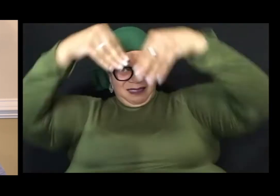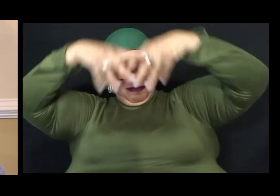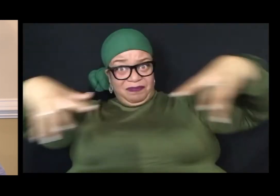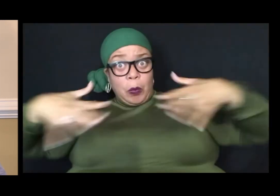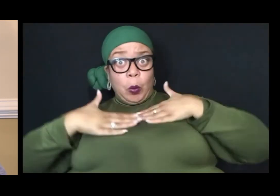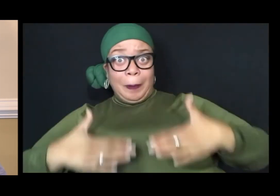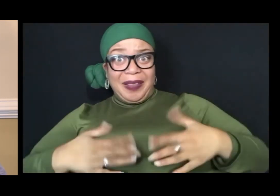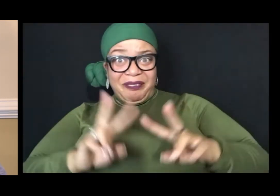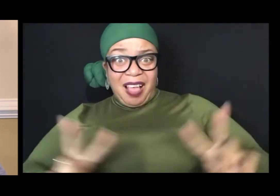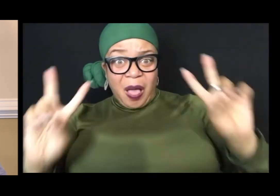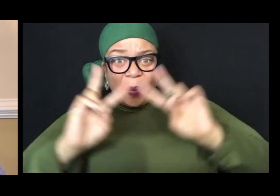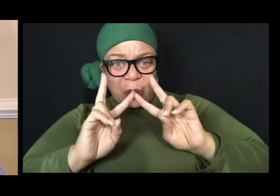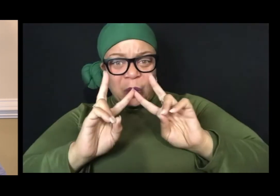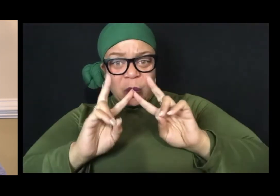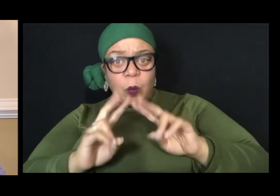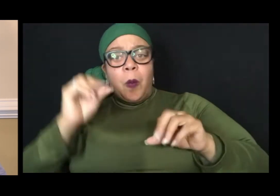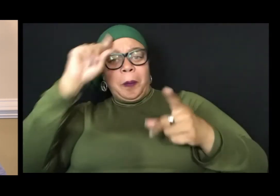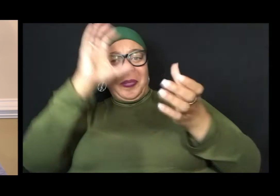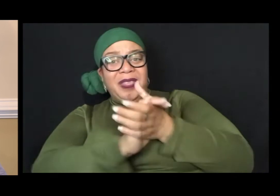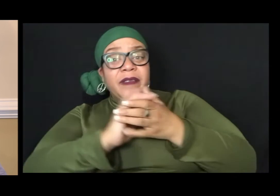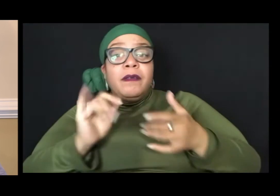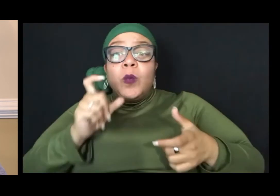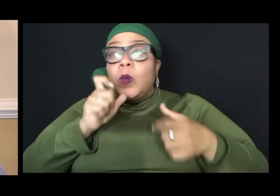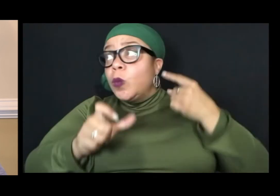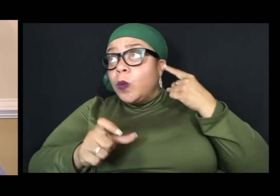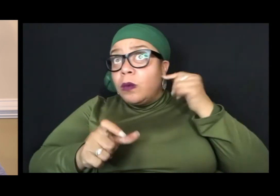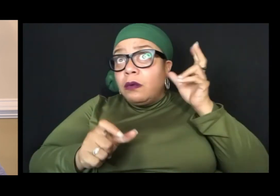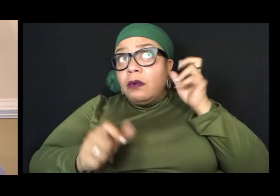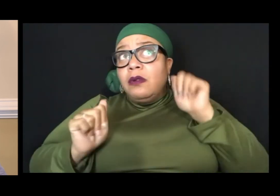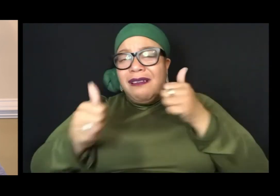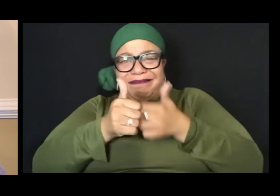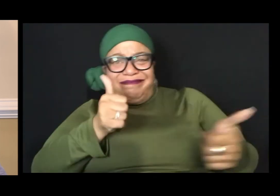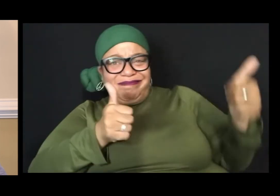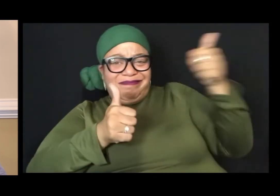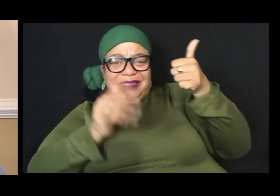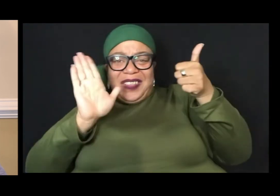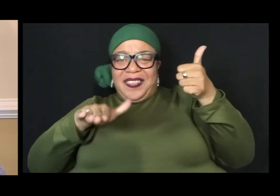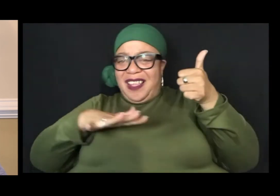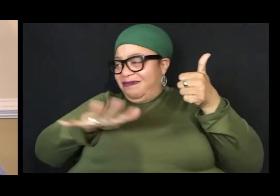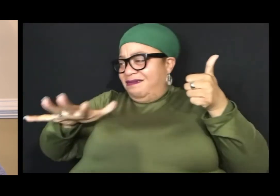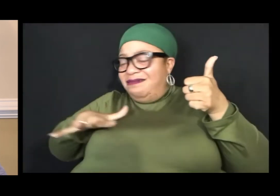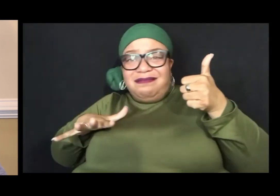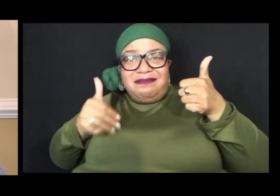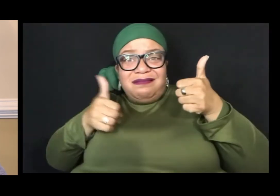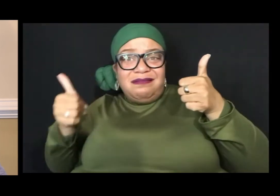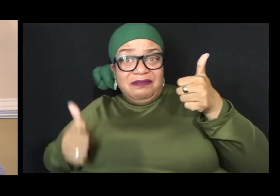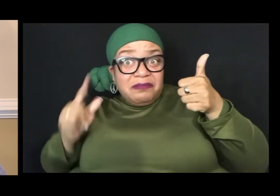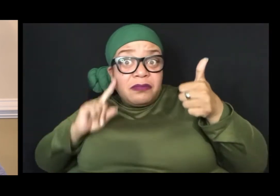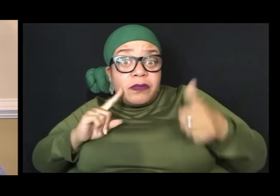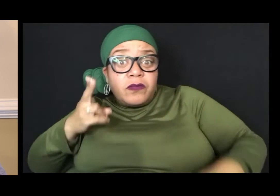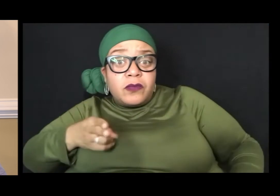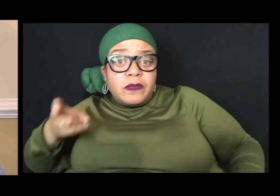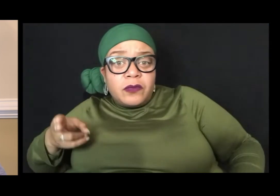on the belief that those with hearing are superior or normal. Deaf and hard of